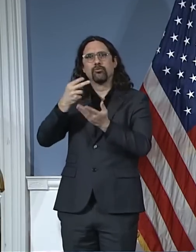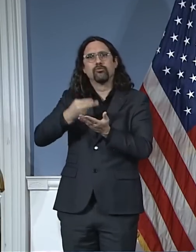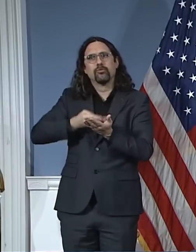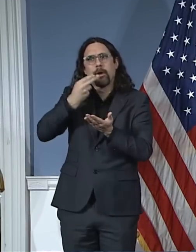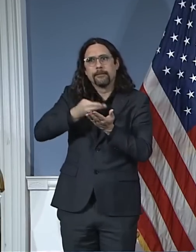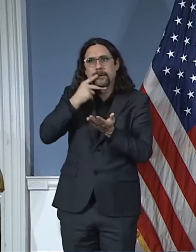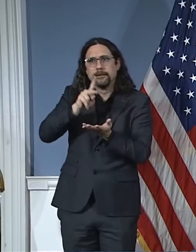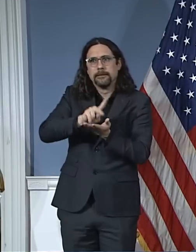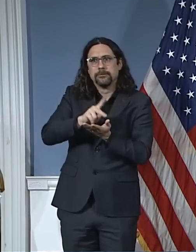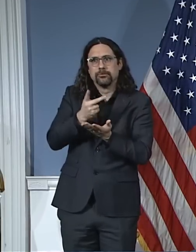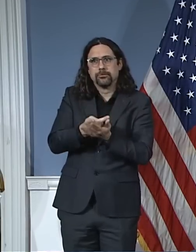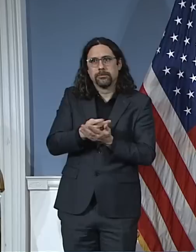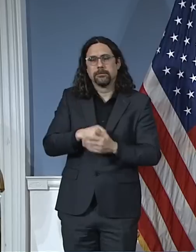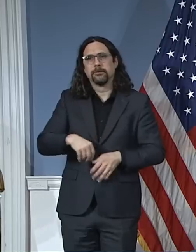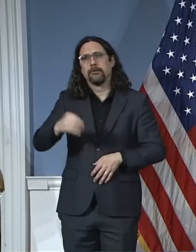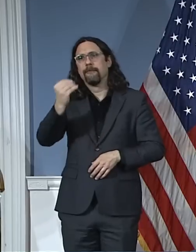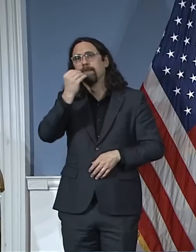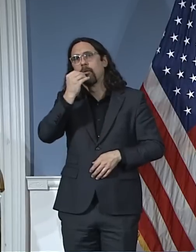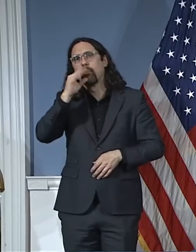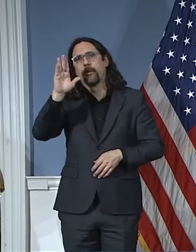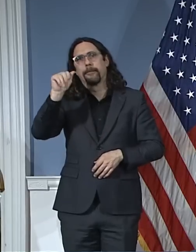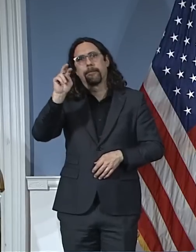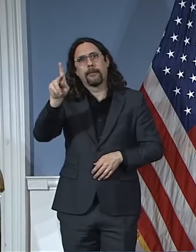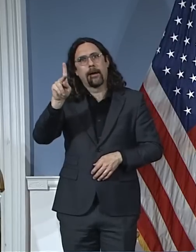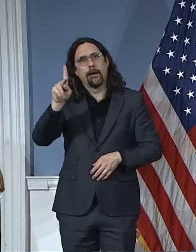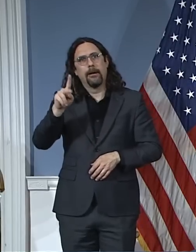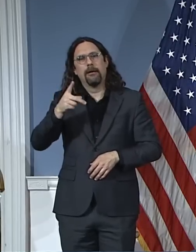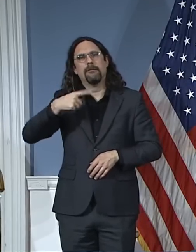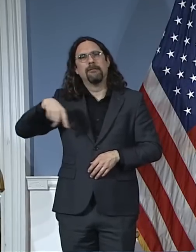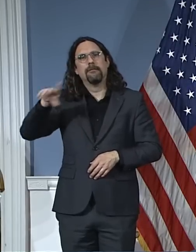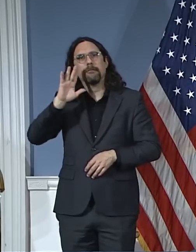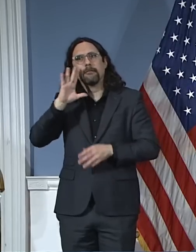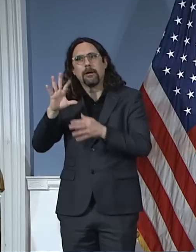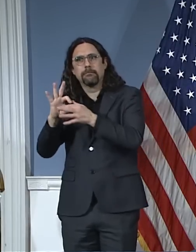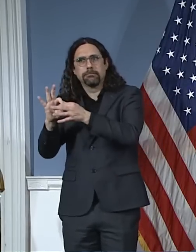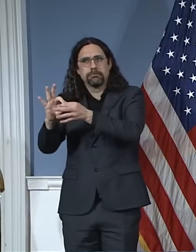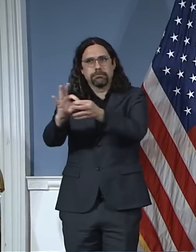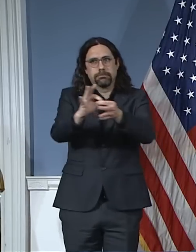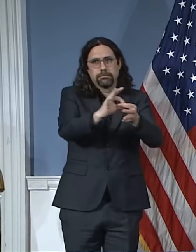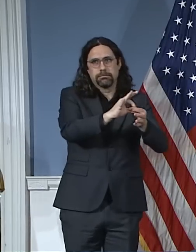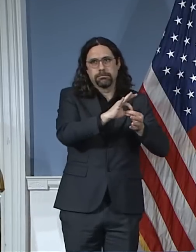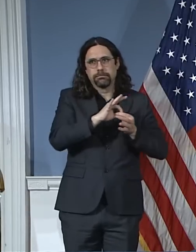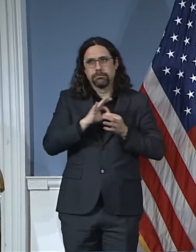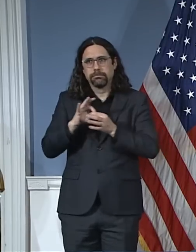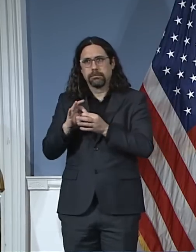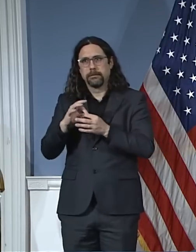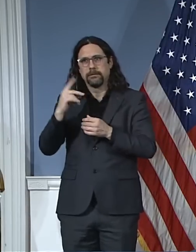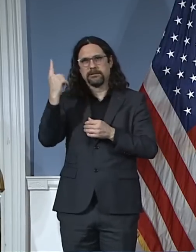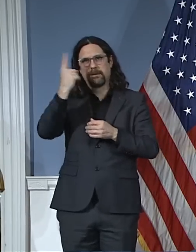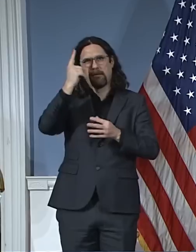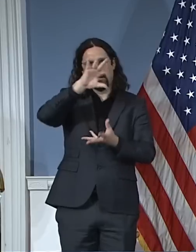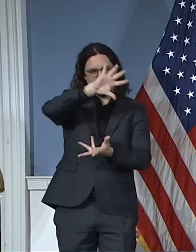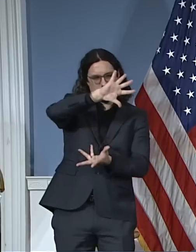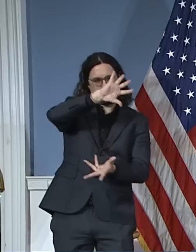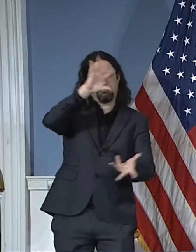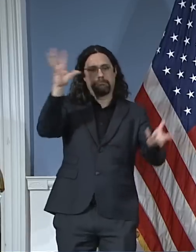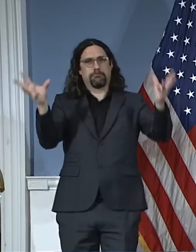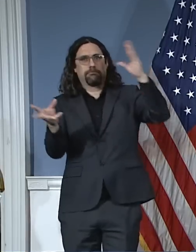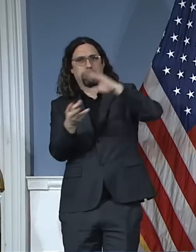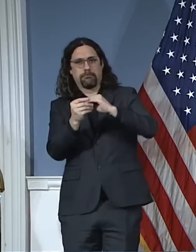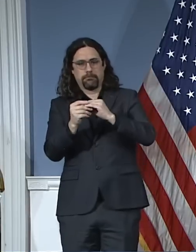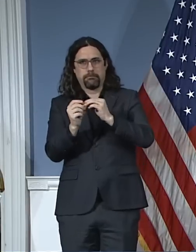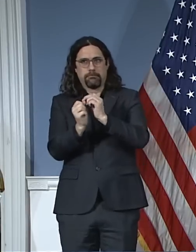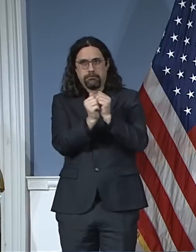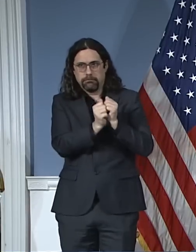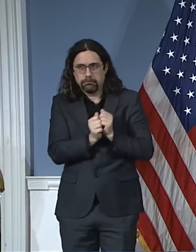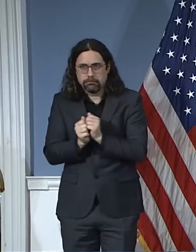work with all of them, but she's going to build something bigger and more comprehensive than we've ever seen in New York City, on the assumption that